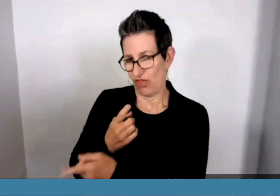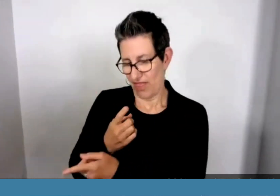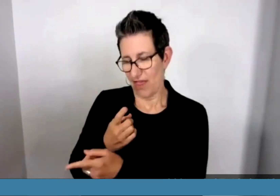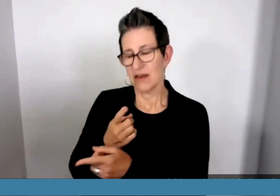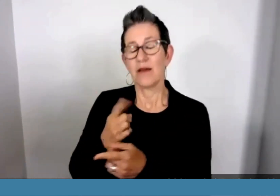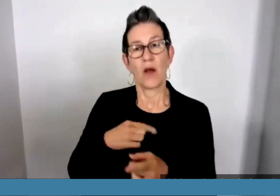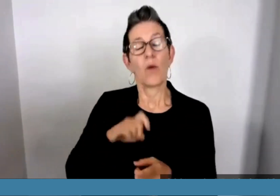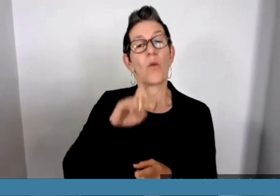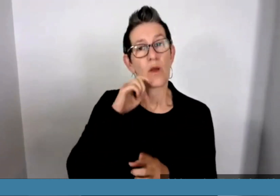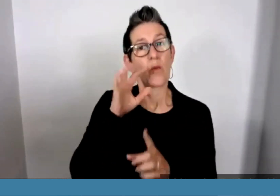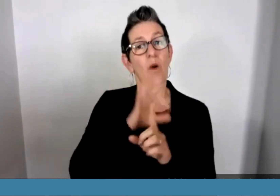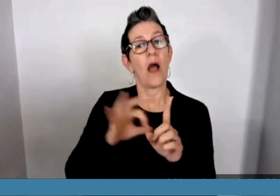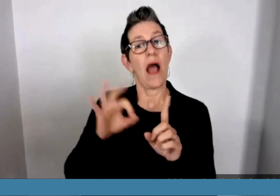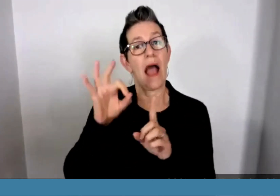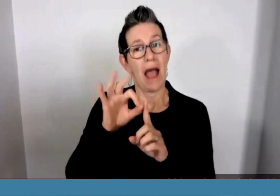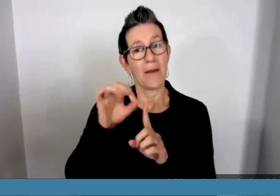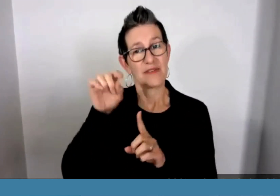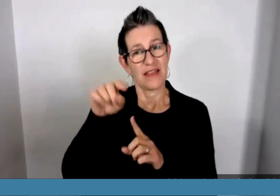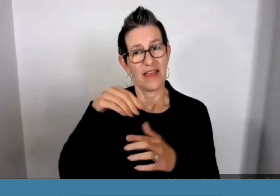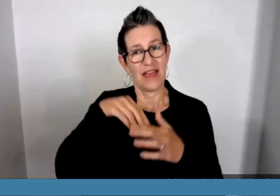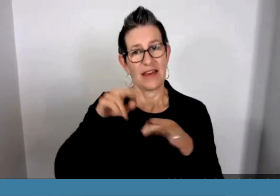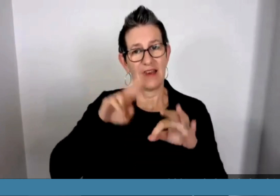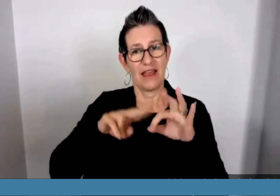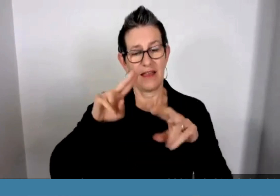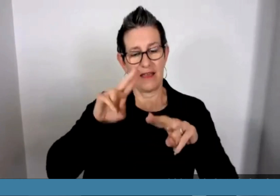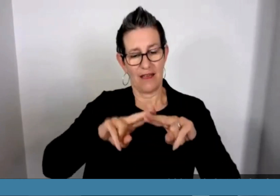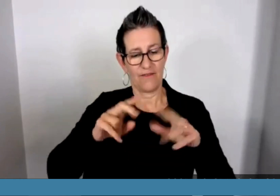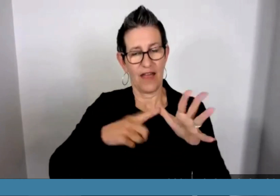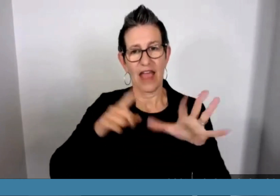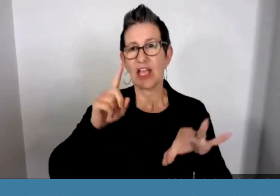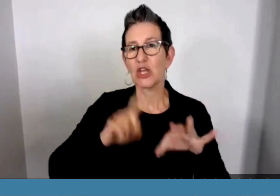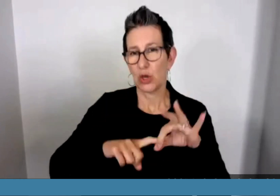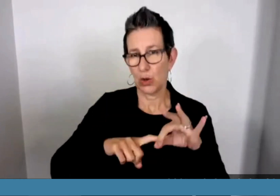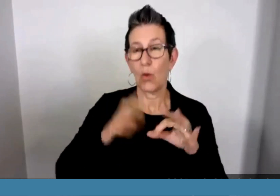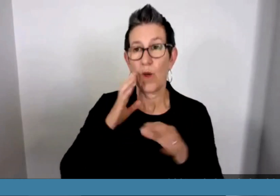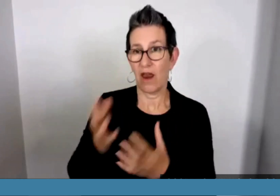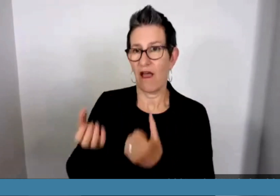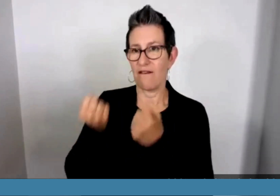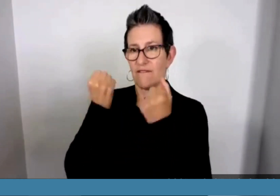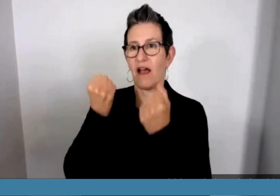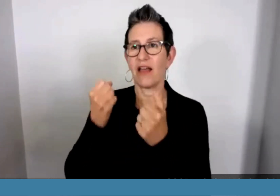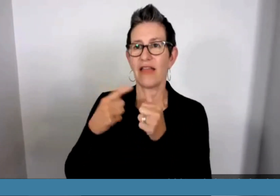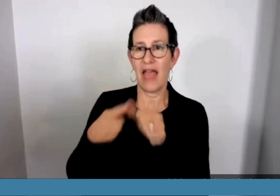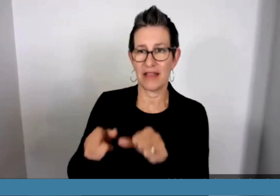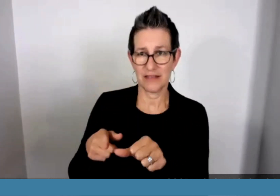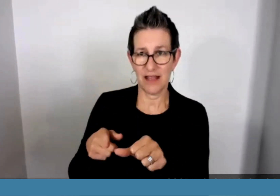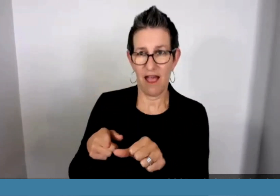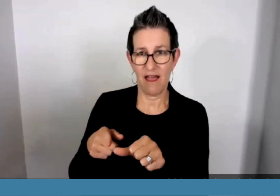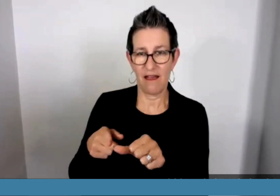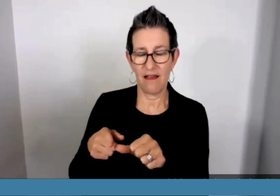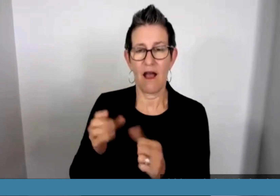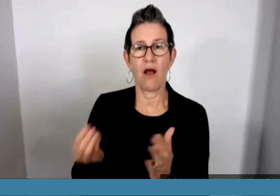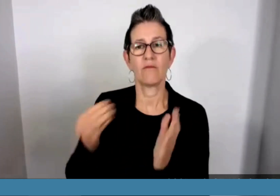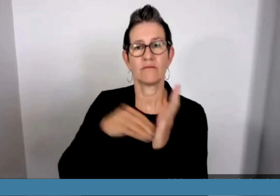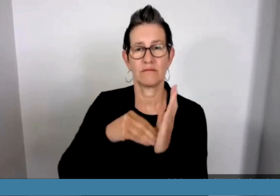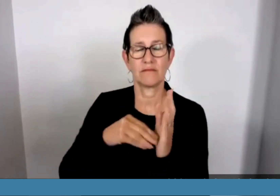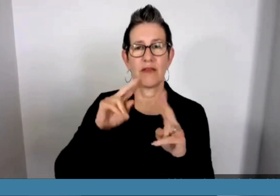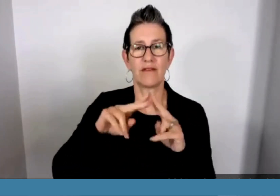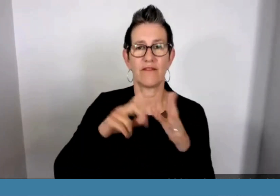update it in our frequently asked questions once I have an answer, and we'll make sure we let everyone